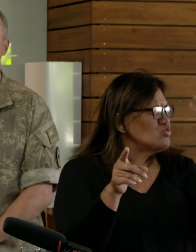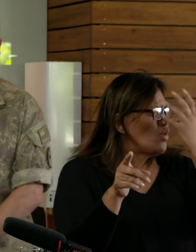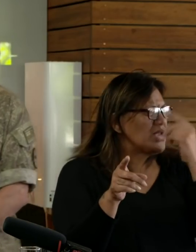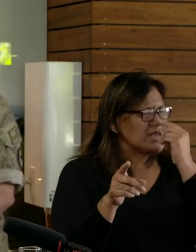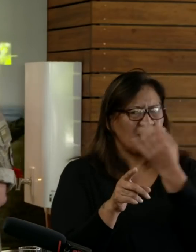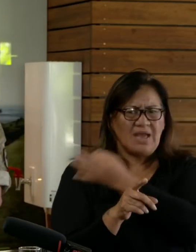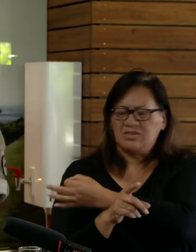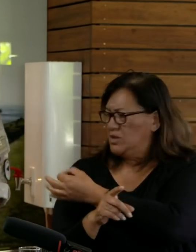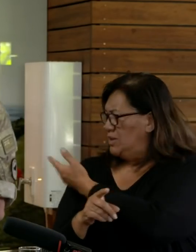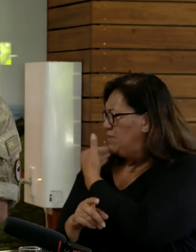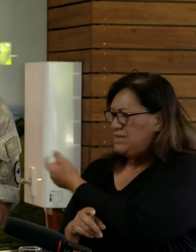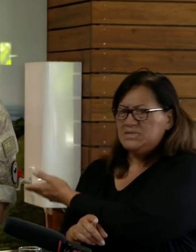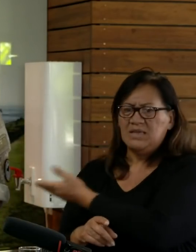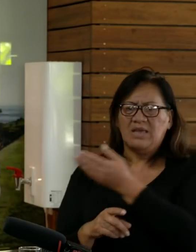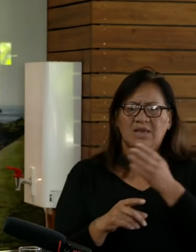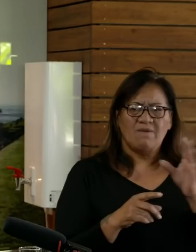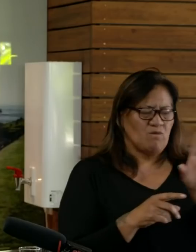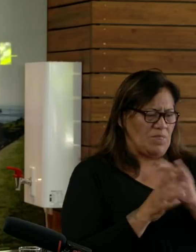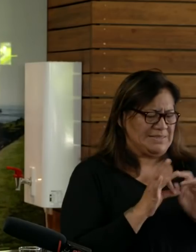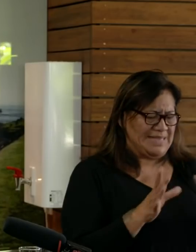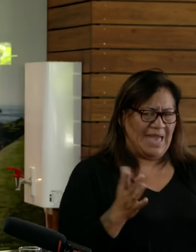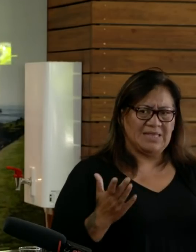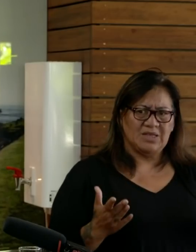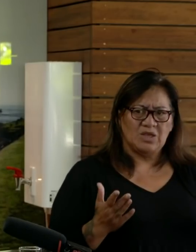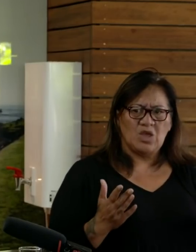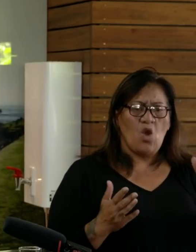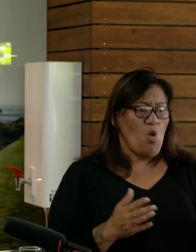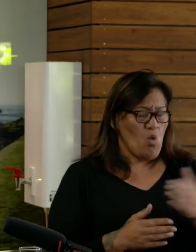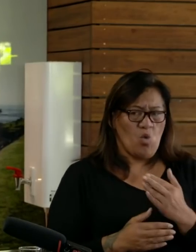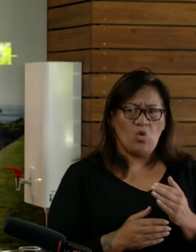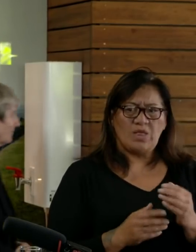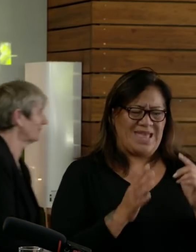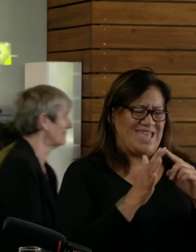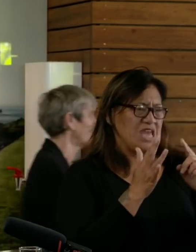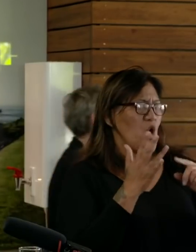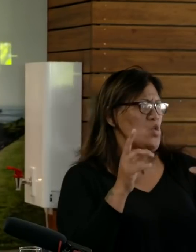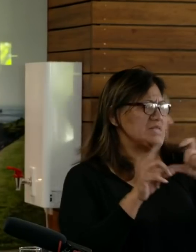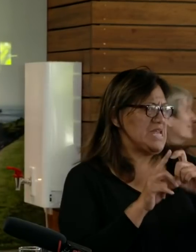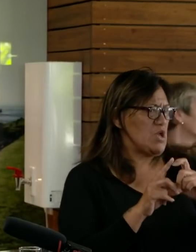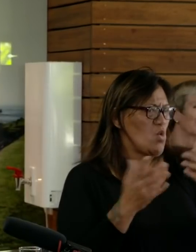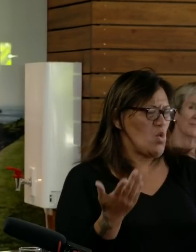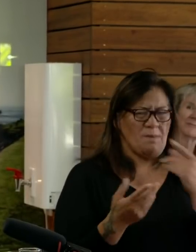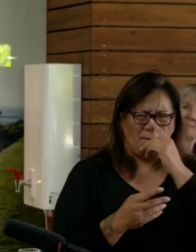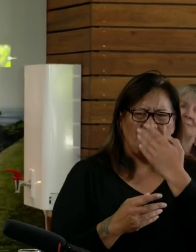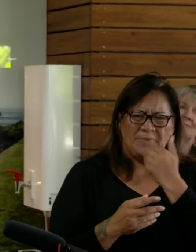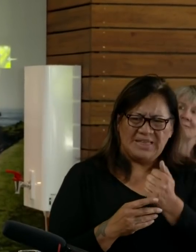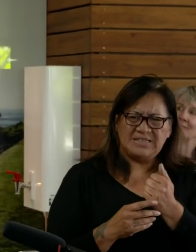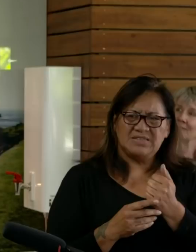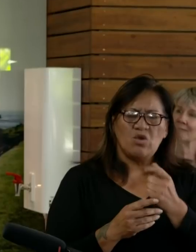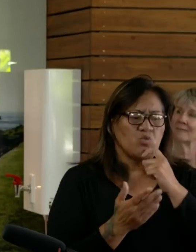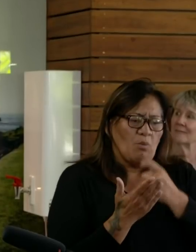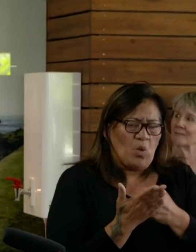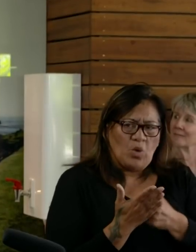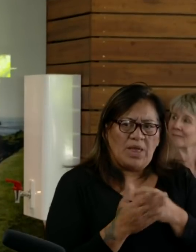mind walking us through from the beginning? Were they all EOD? And just please, as much as you can, a report